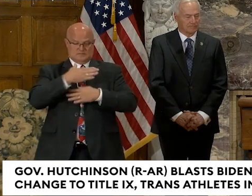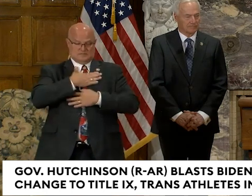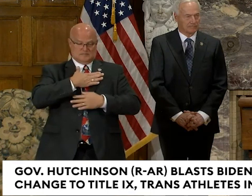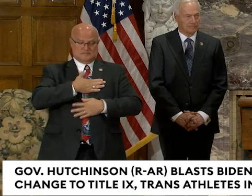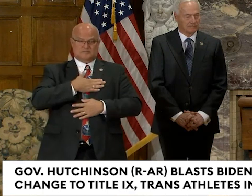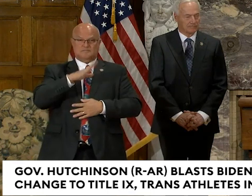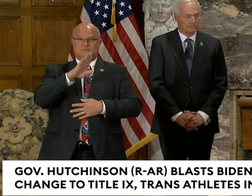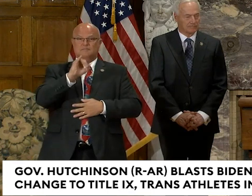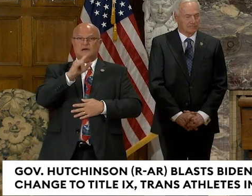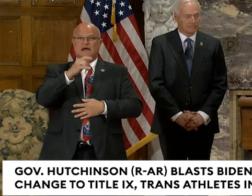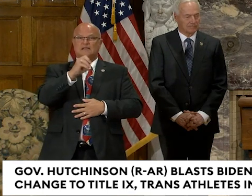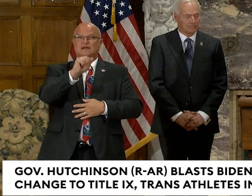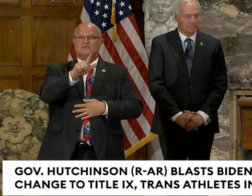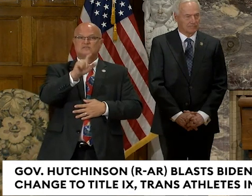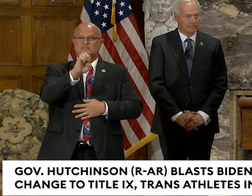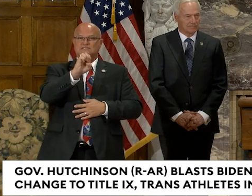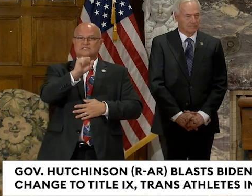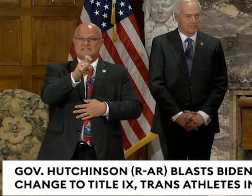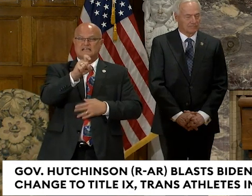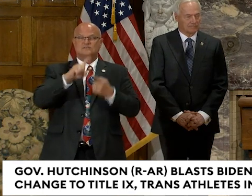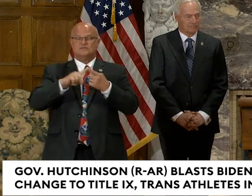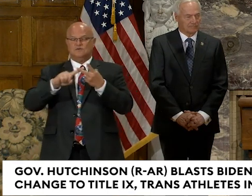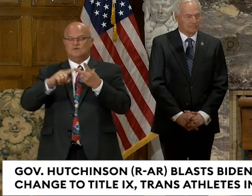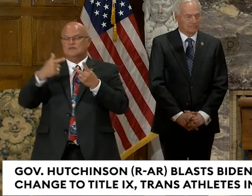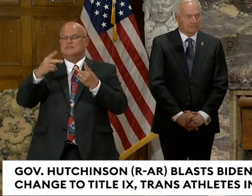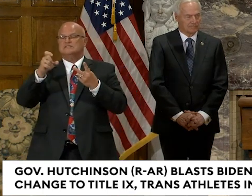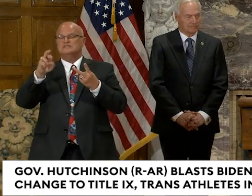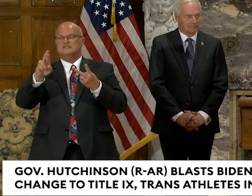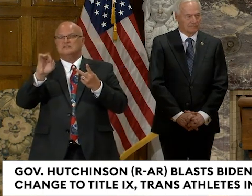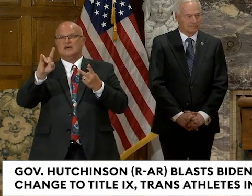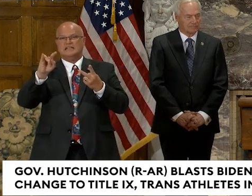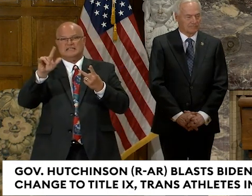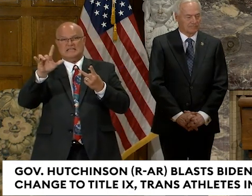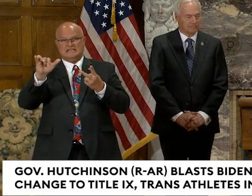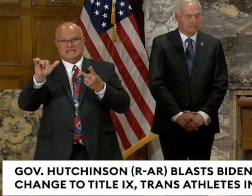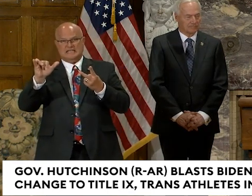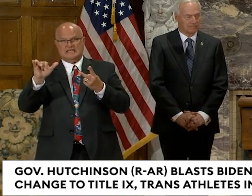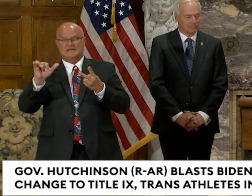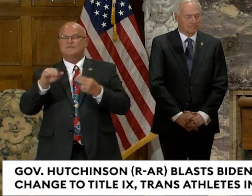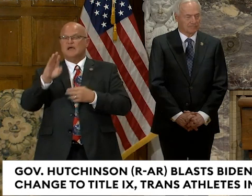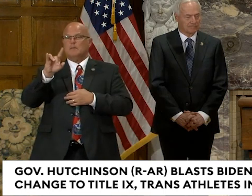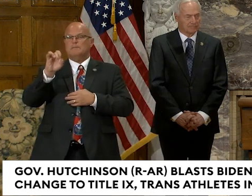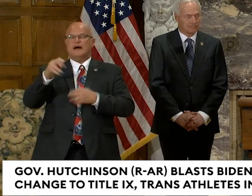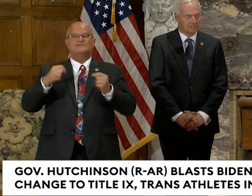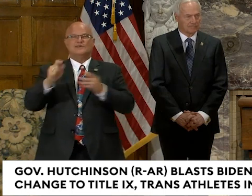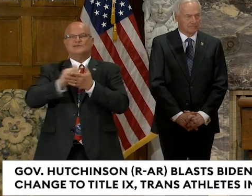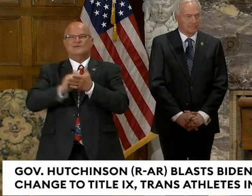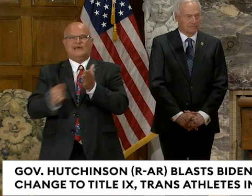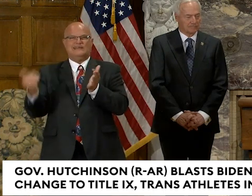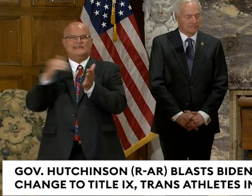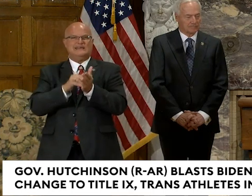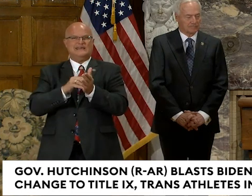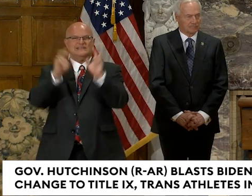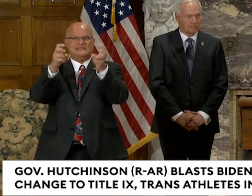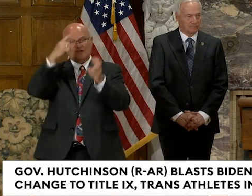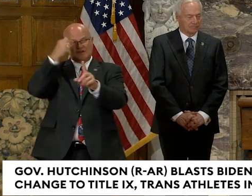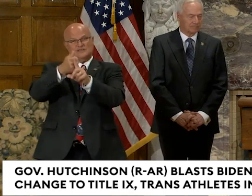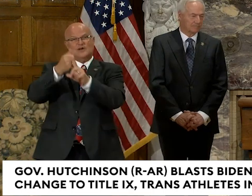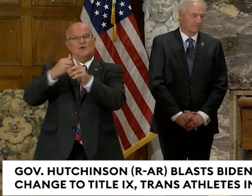sex to gender identity. The Biden administration is simply trying to rewrite the statute for its